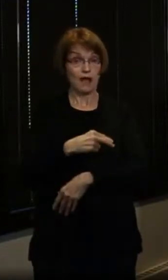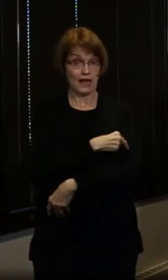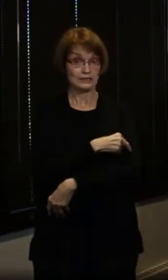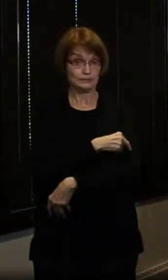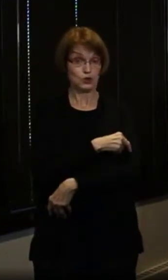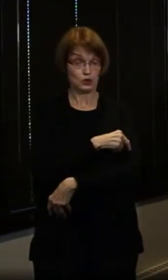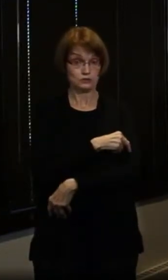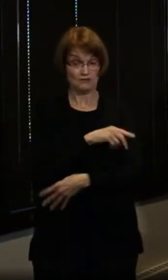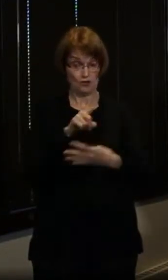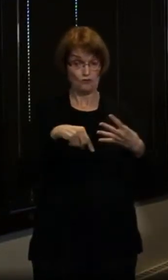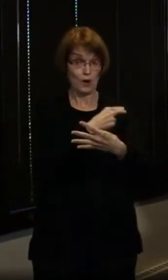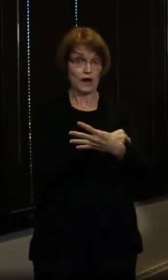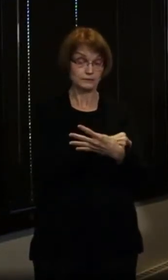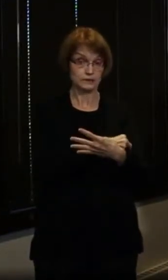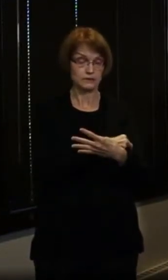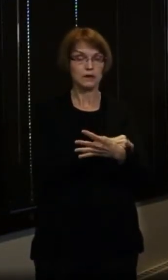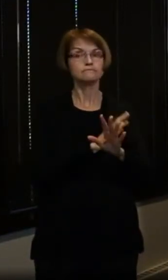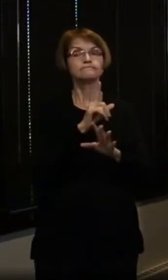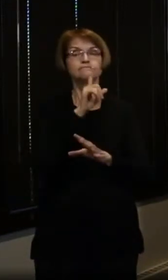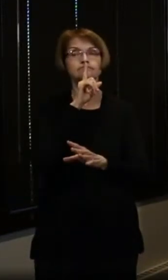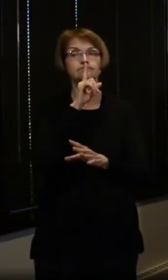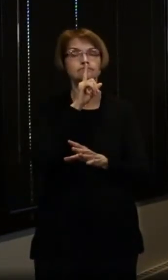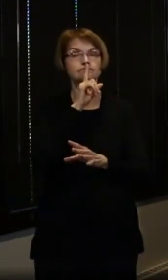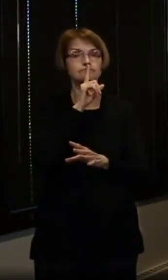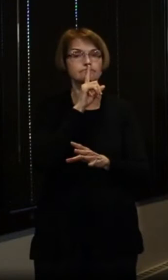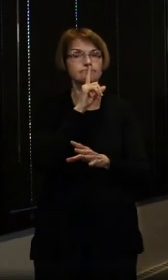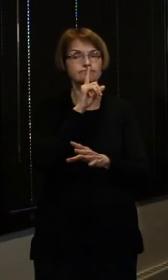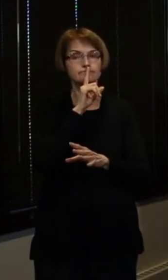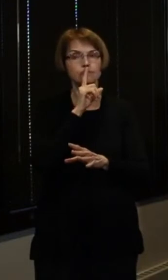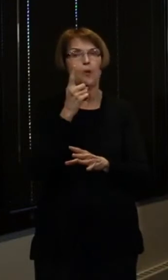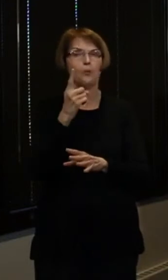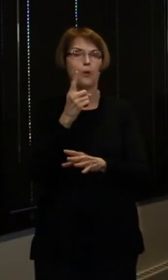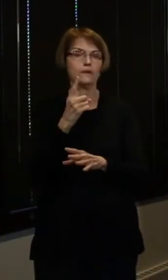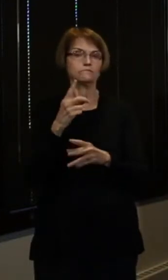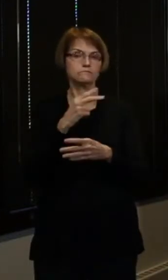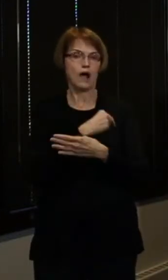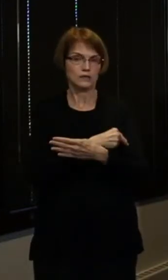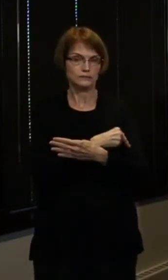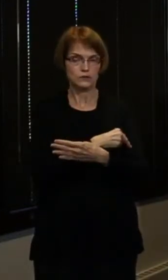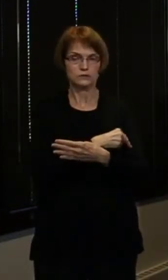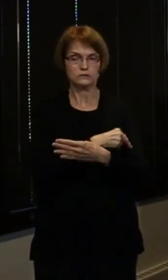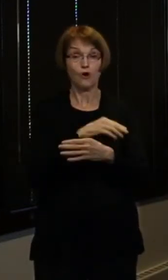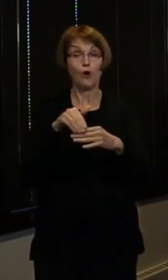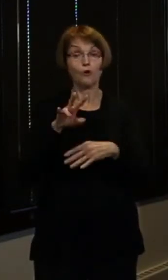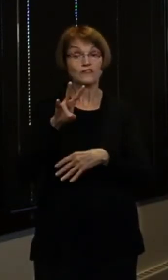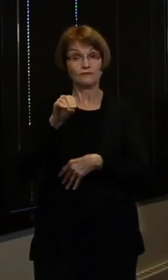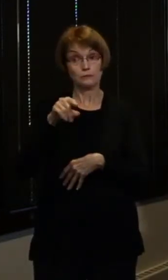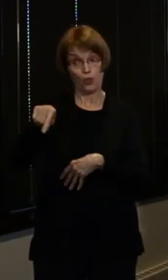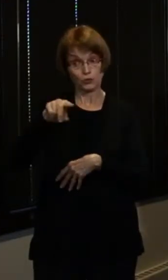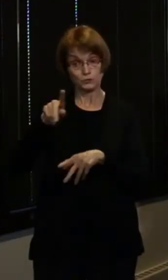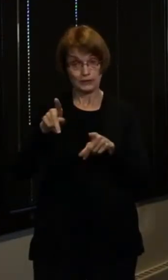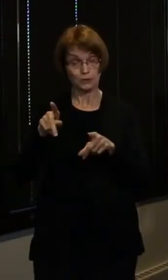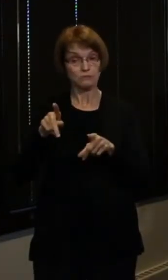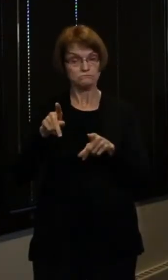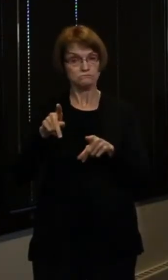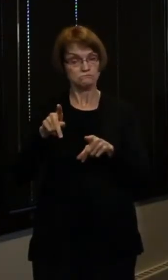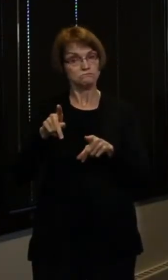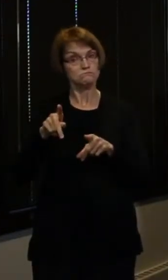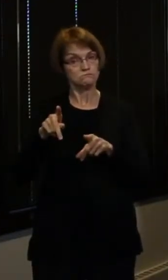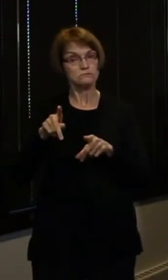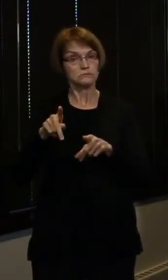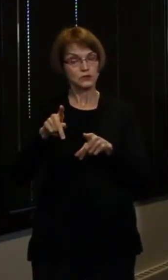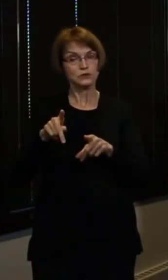the task force, or actually this is a sample from one of our healthcare systems, over 70% met the criteria for